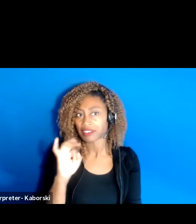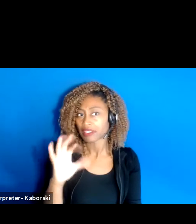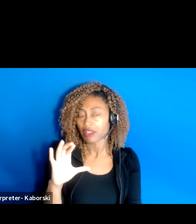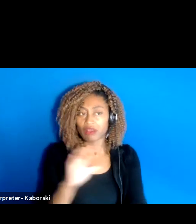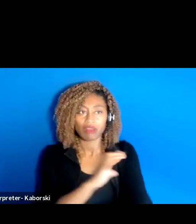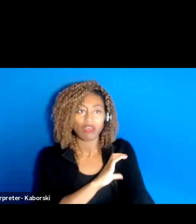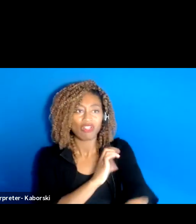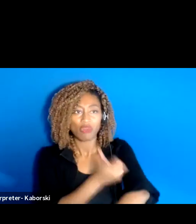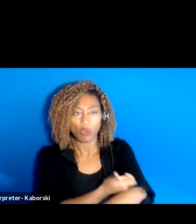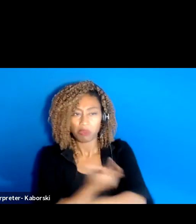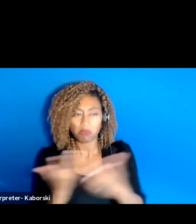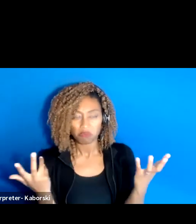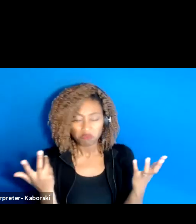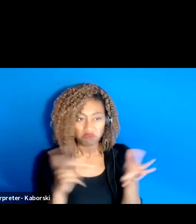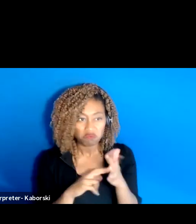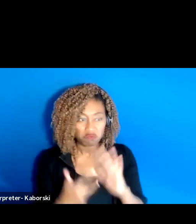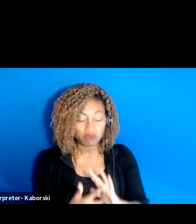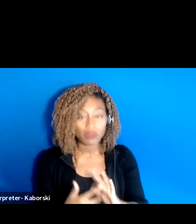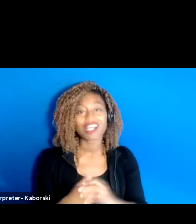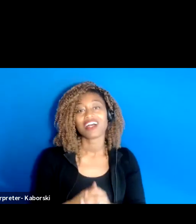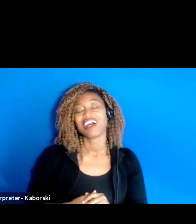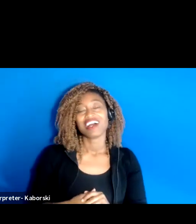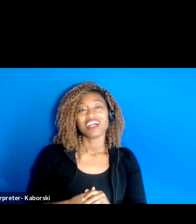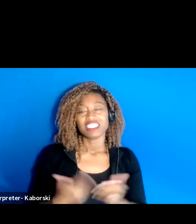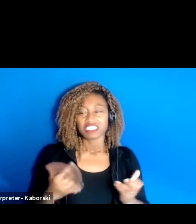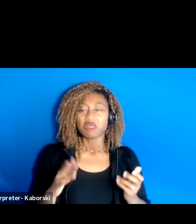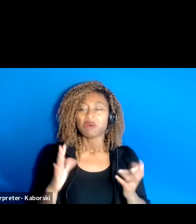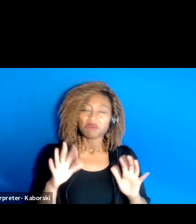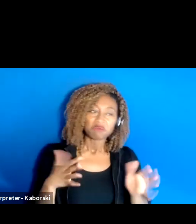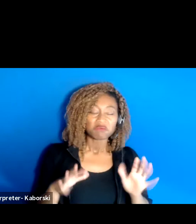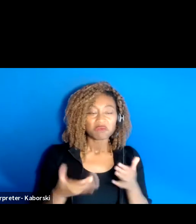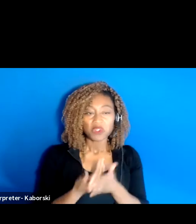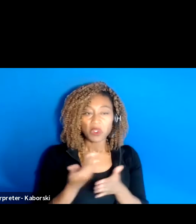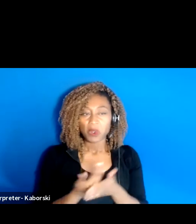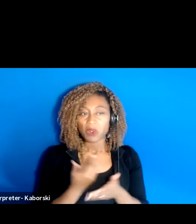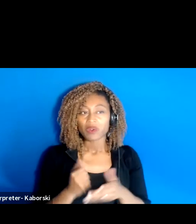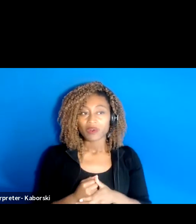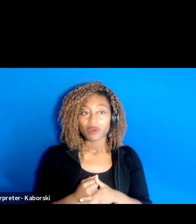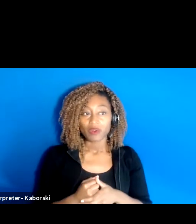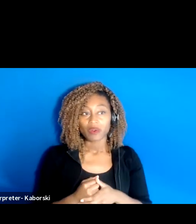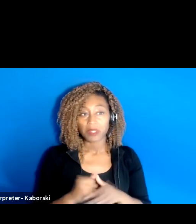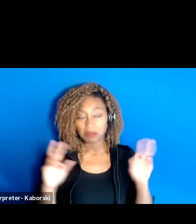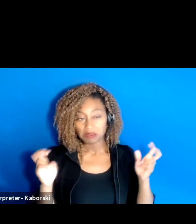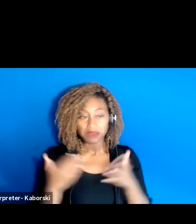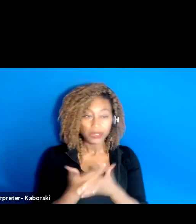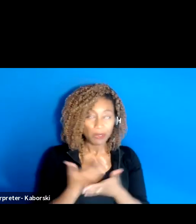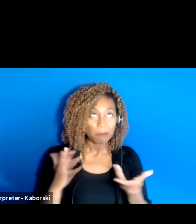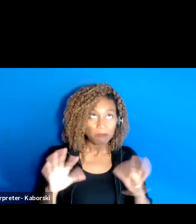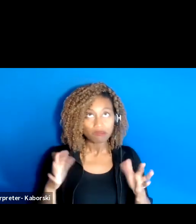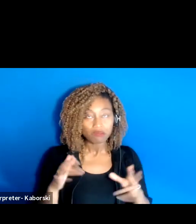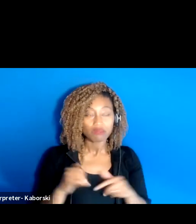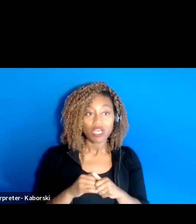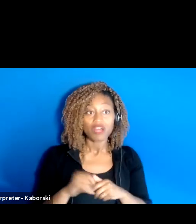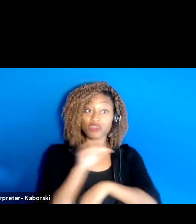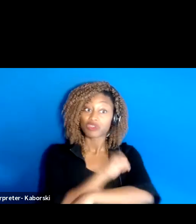authority. So they're still relatively new. We're still using new for it. The authorities